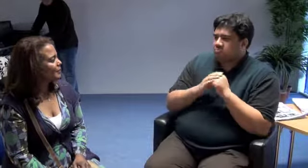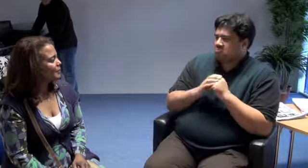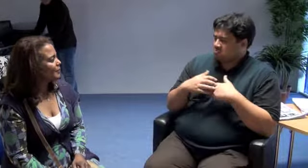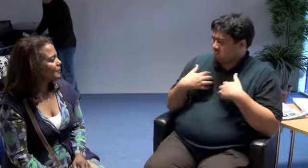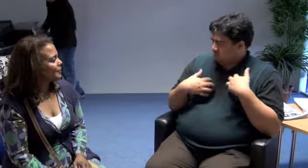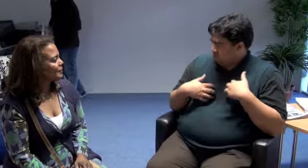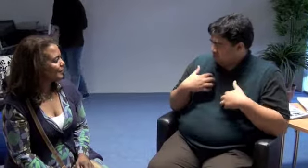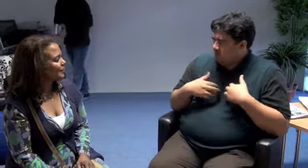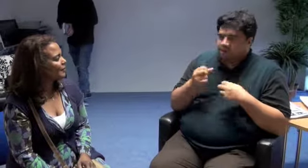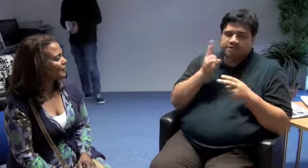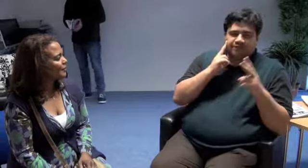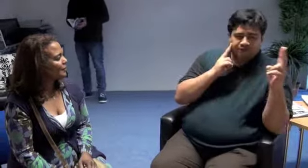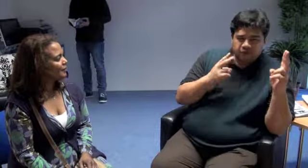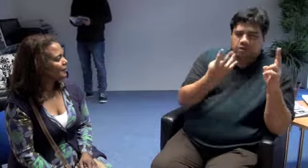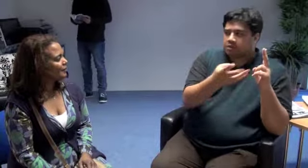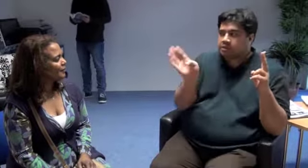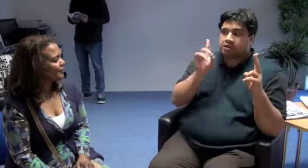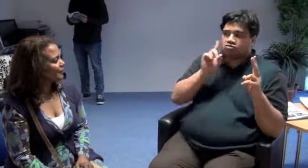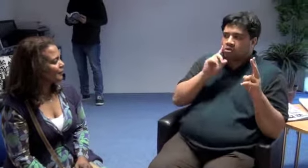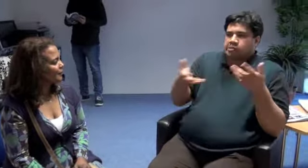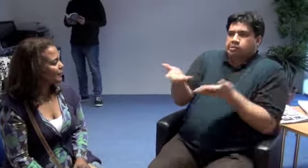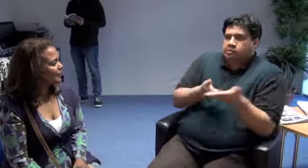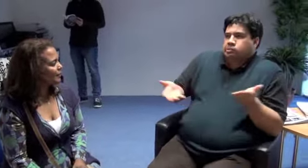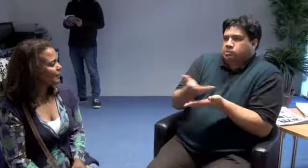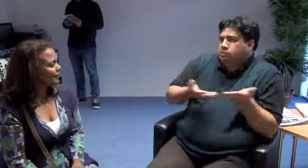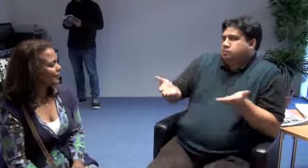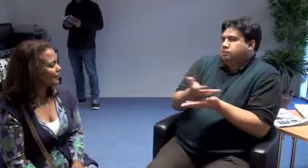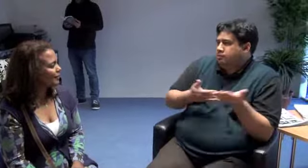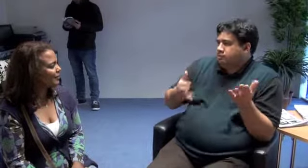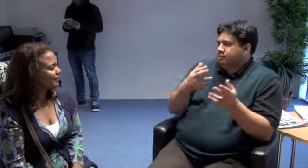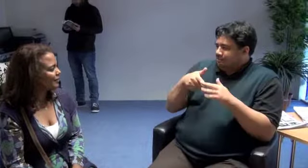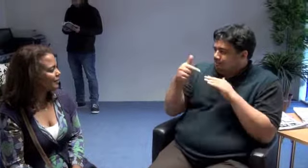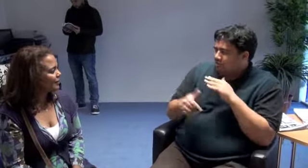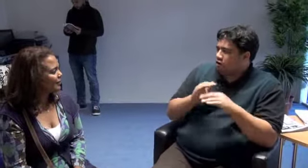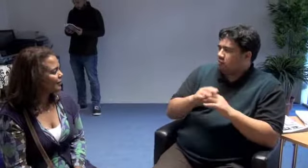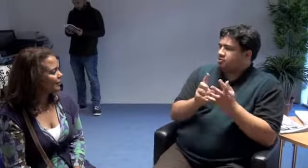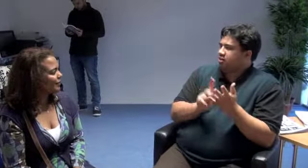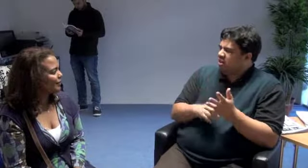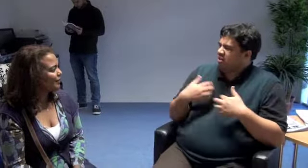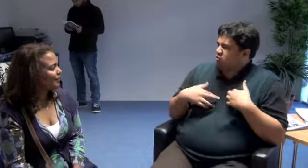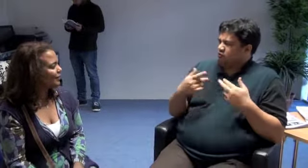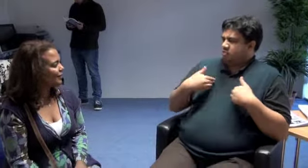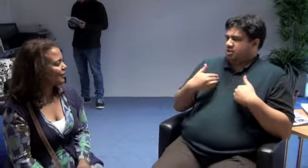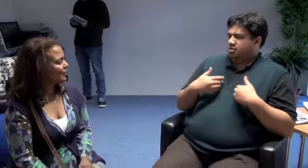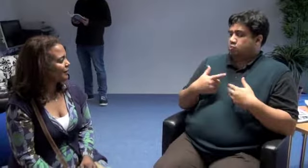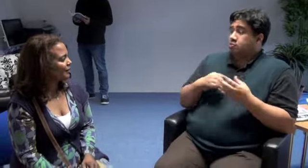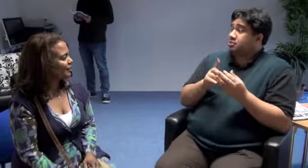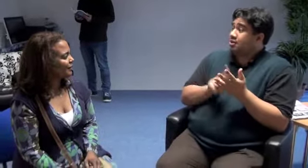and idioms, that was really interesting. There was the open discussions with both deaf and hearing people, all in BSL. It was